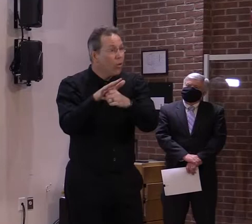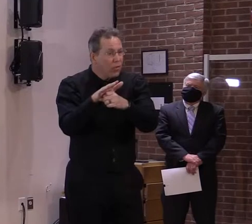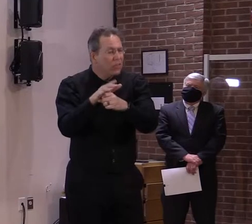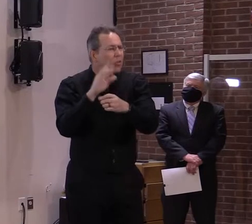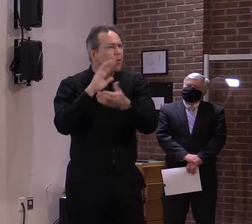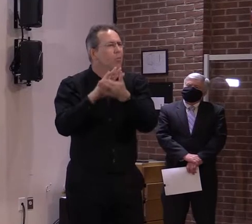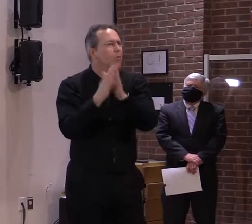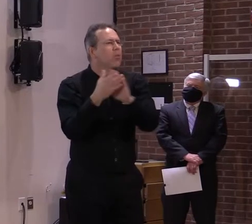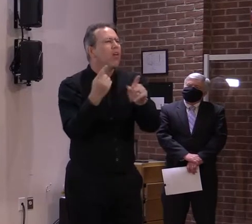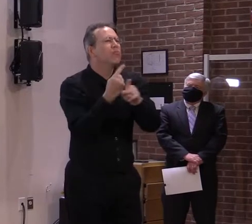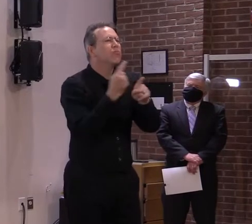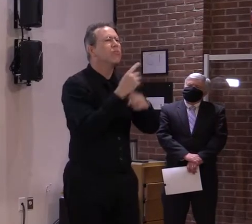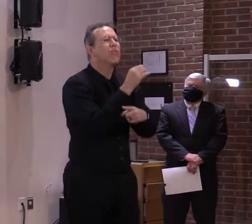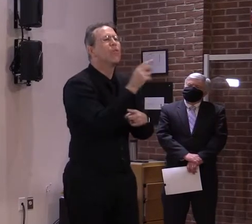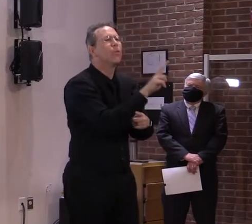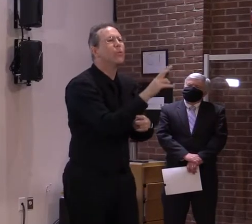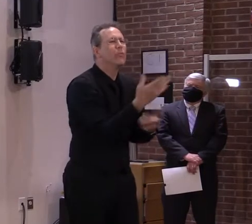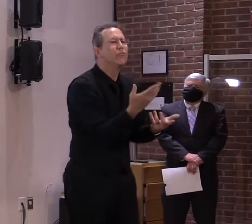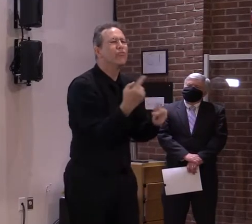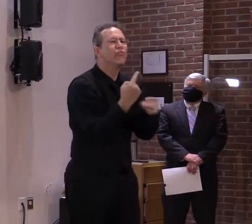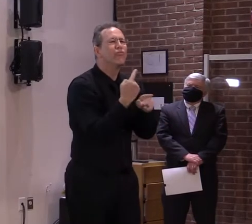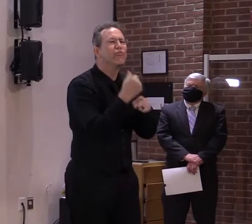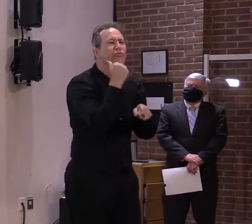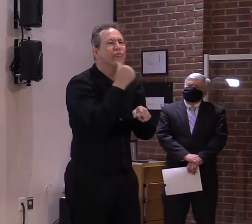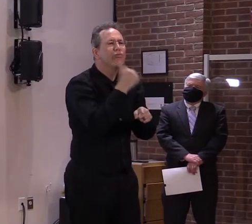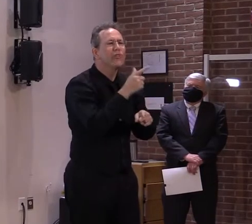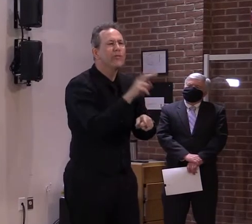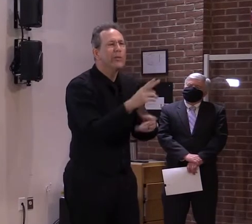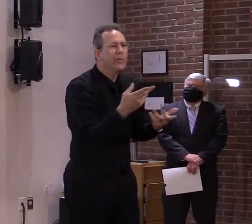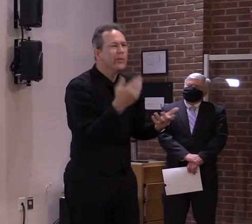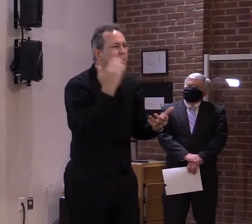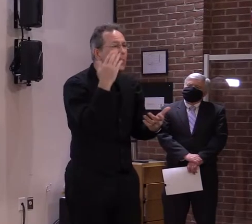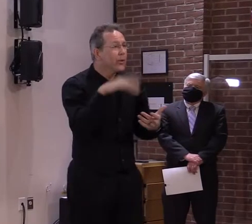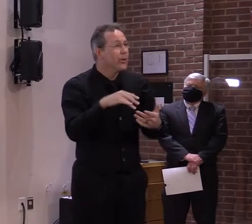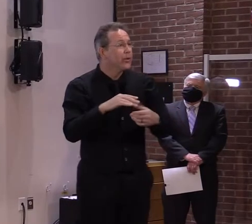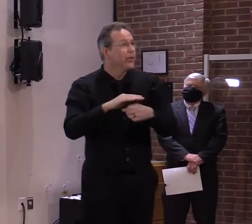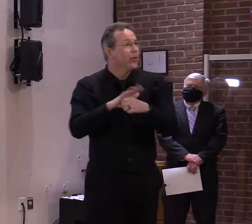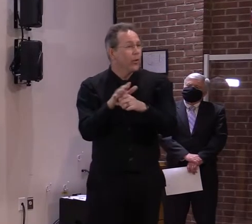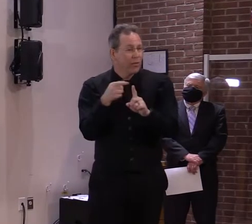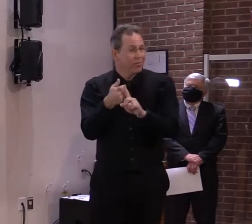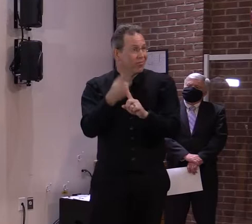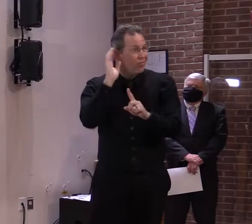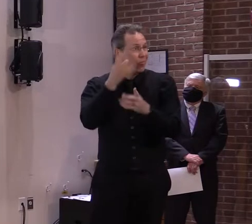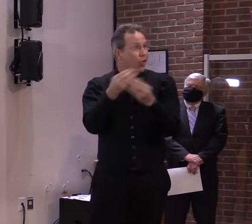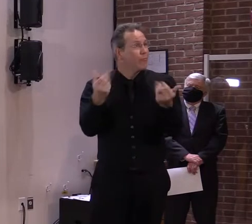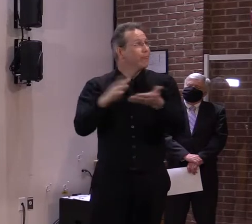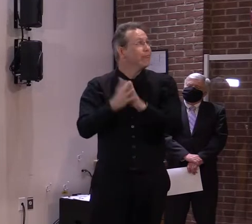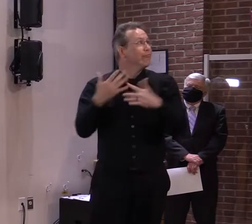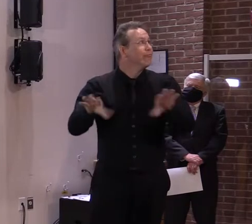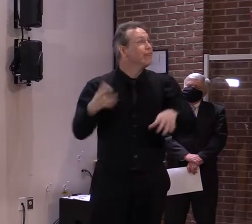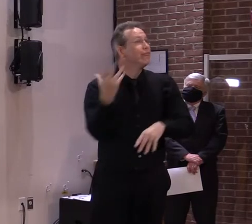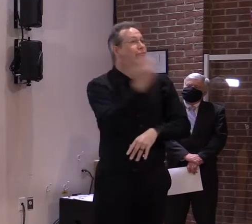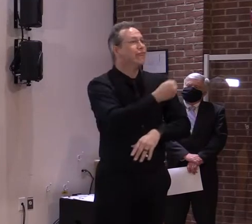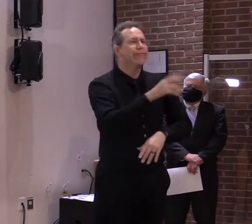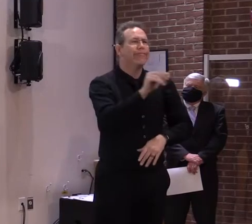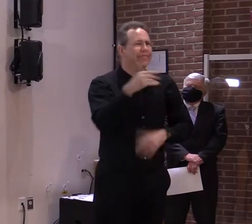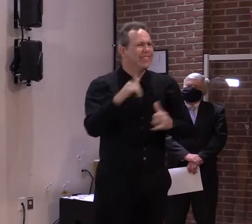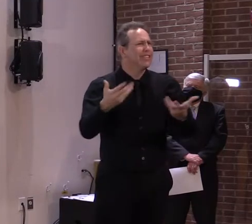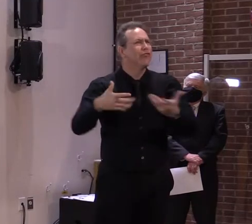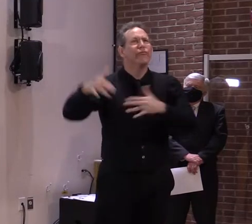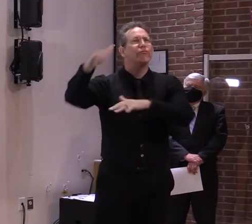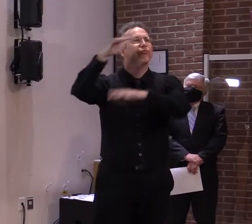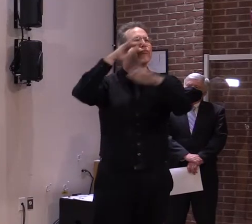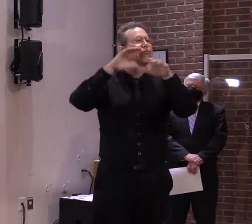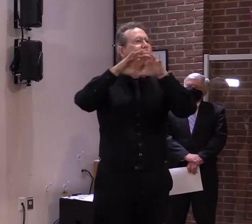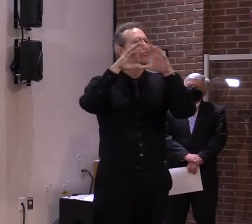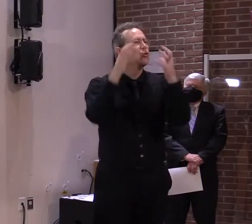we know COVID-19 is not going away. But with a vaccine, we can keep people safe